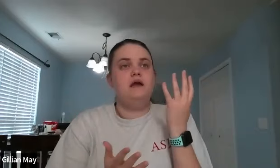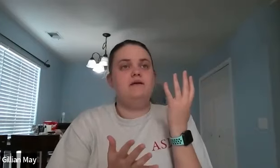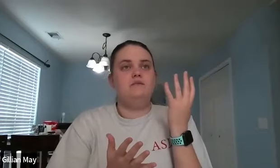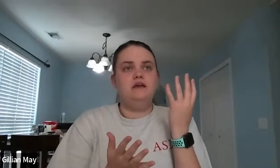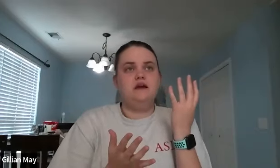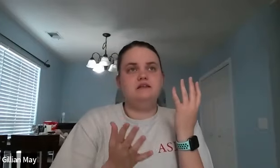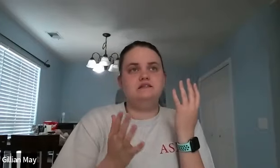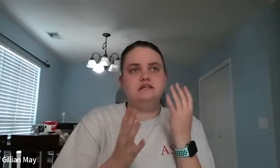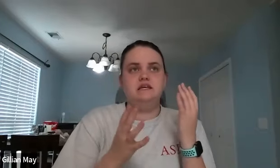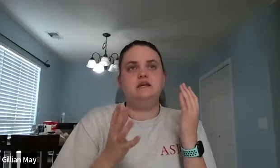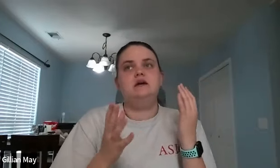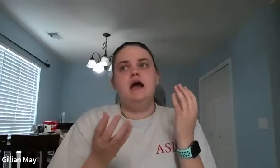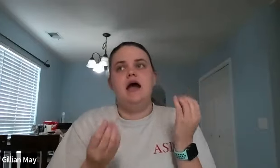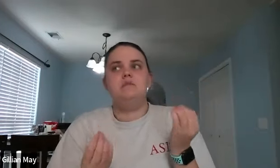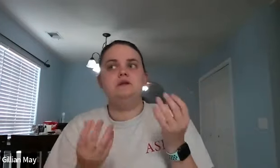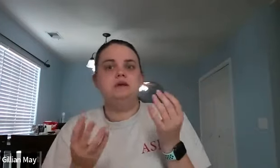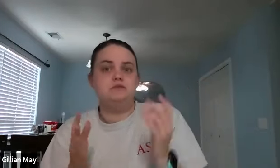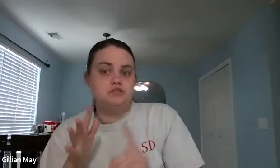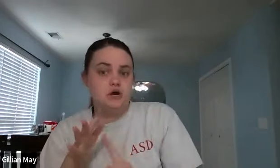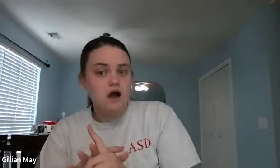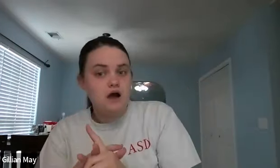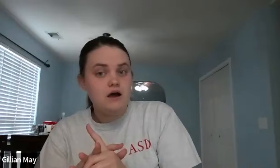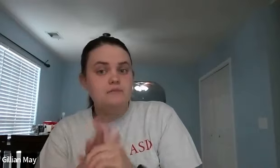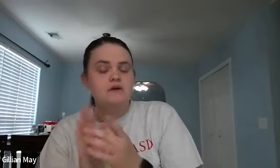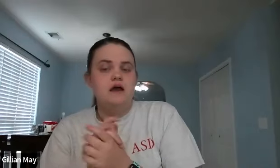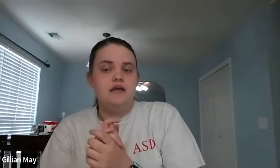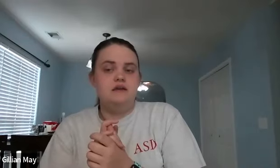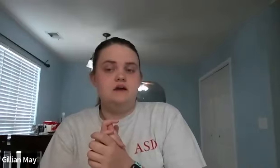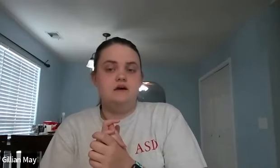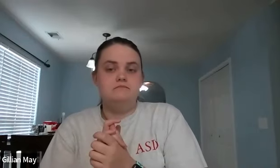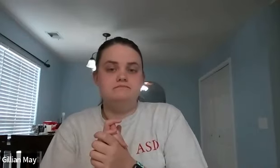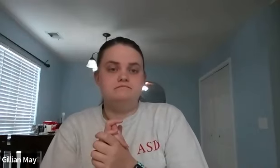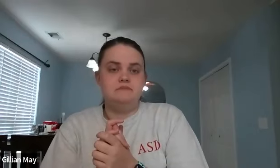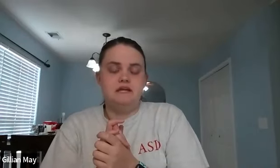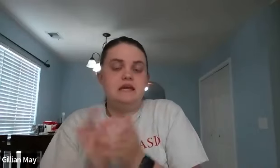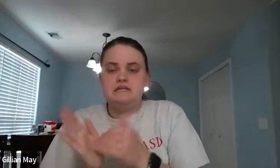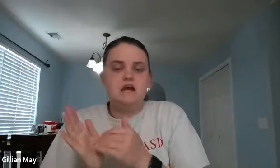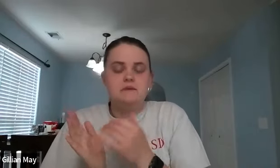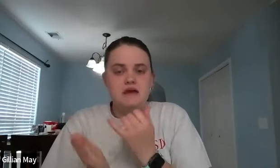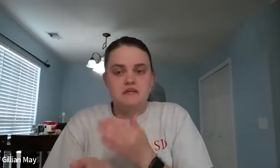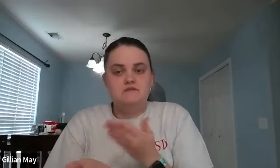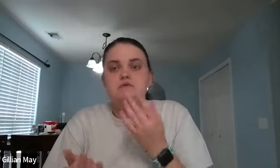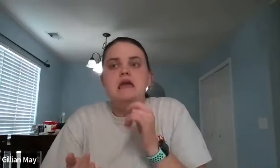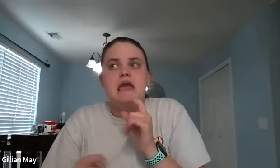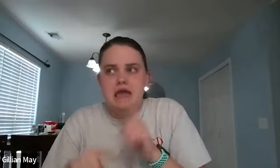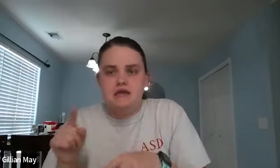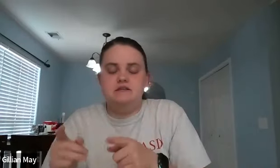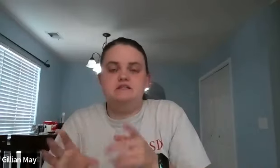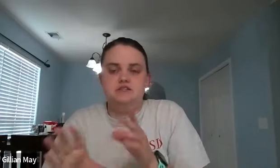way we can kind of see how many people show up. And again, it's not a bad thing if you can't